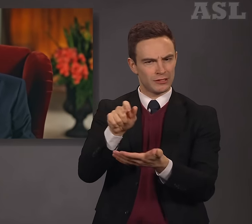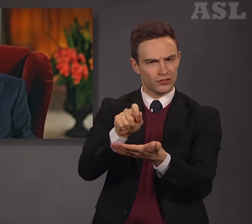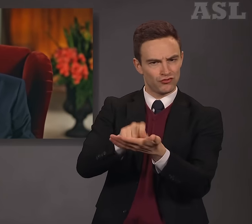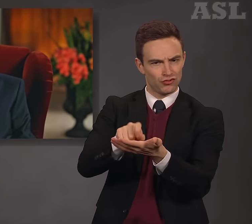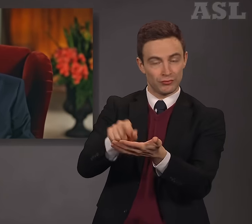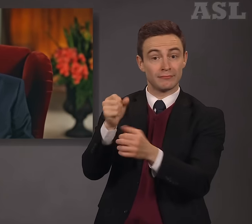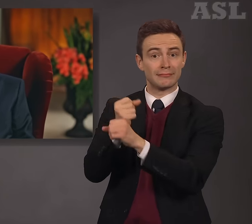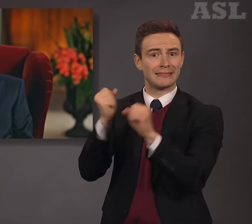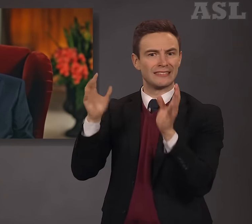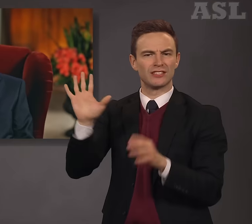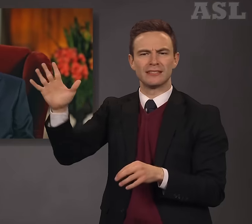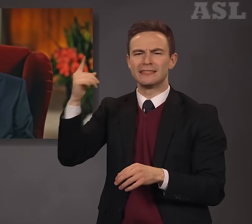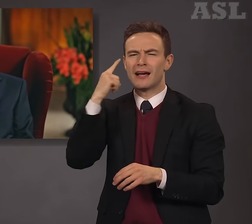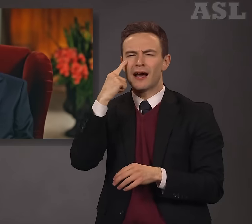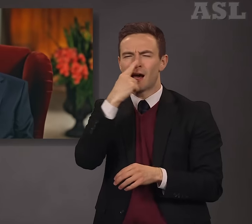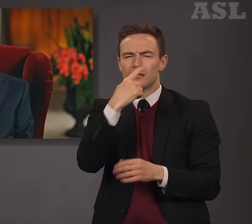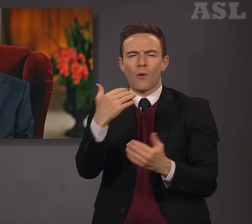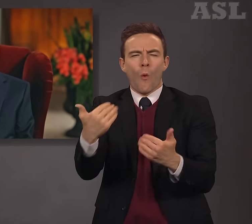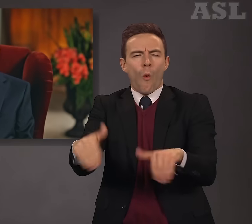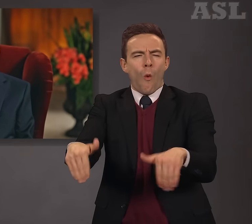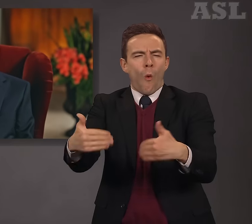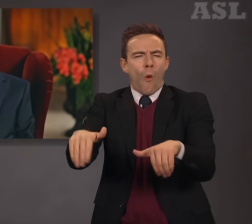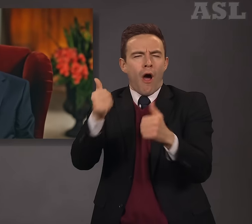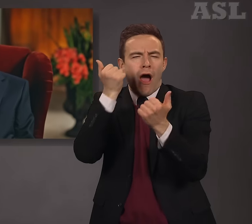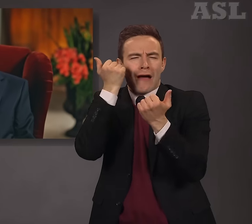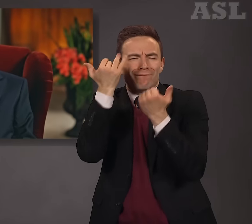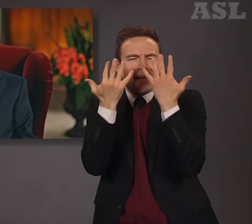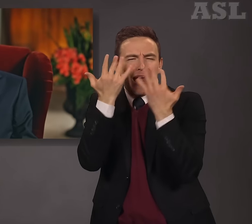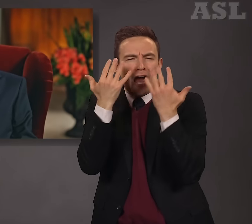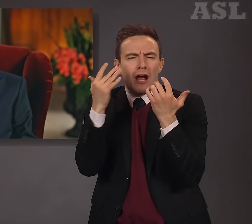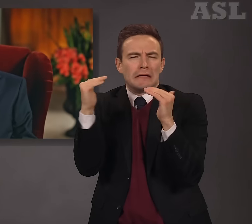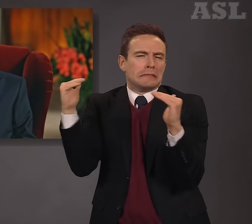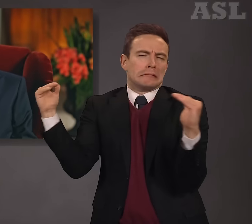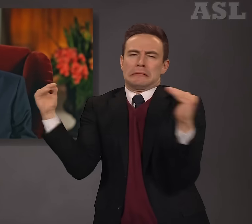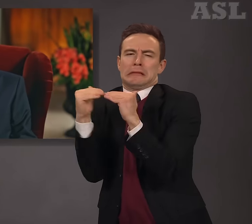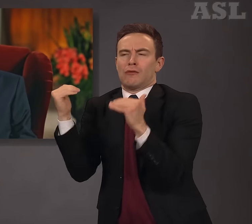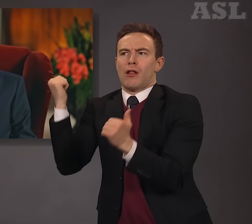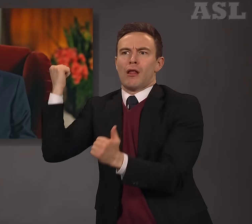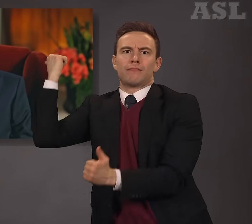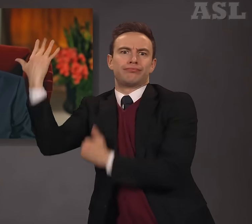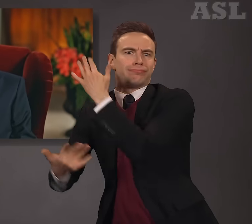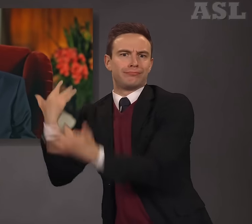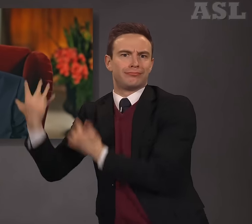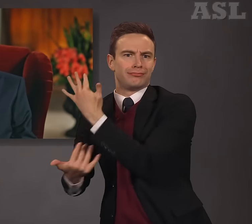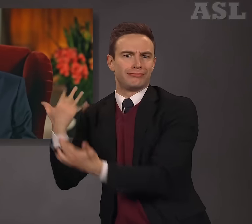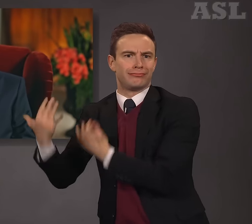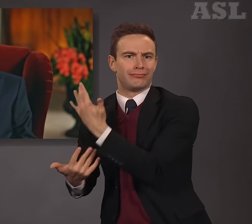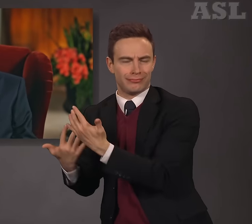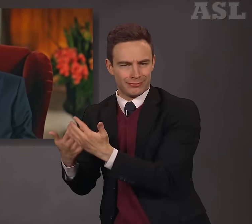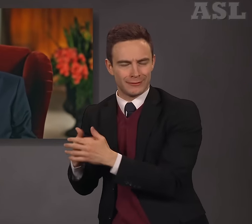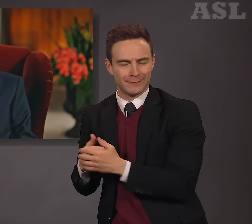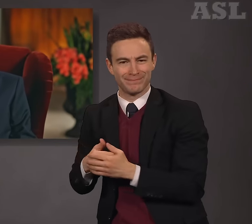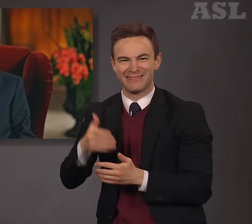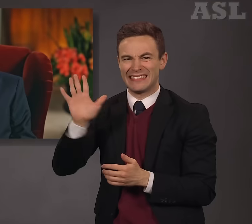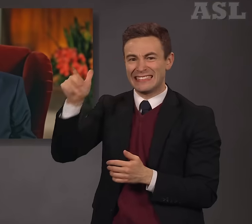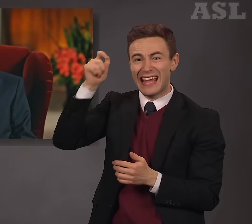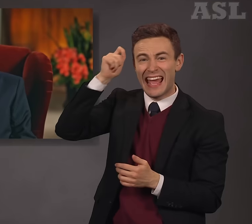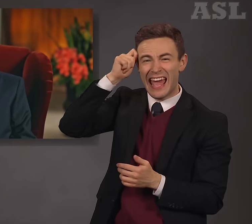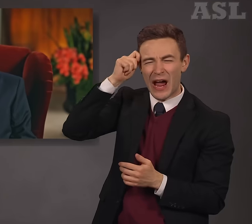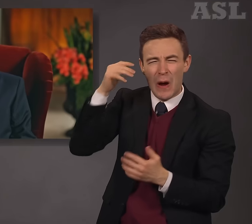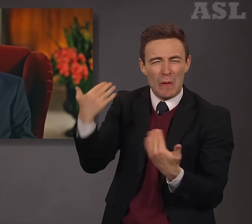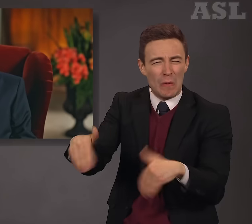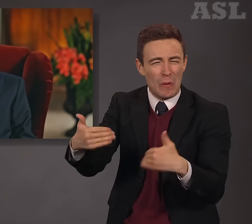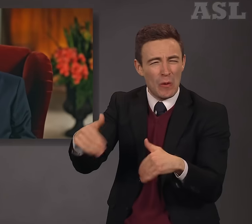recorded that the Savior's eyes were as the flame of fire. The hair of his